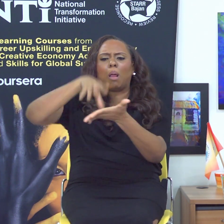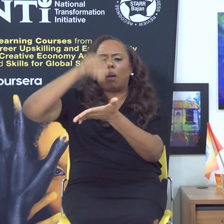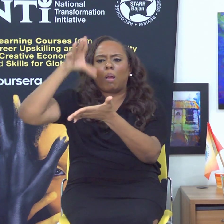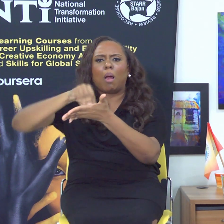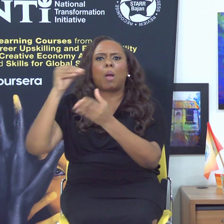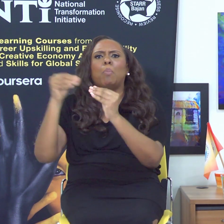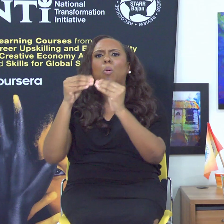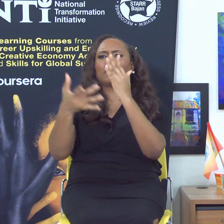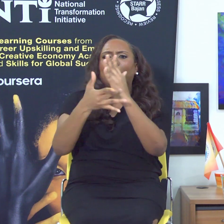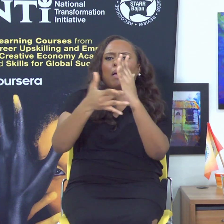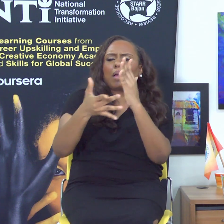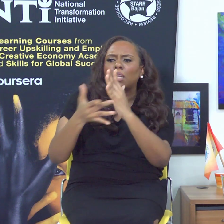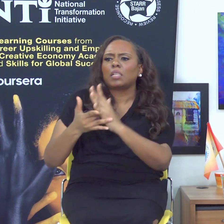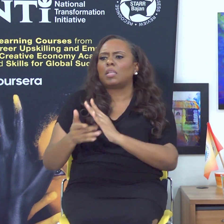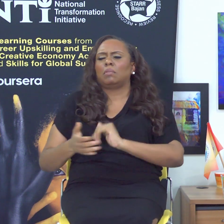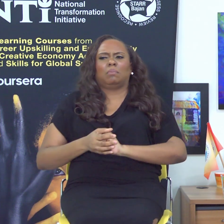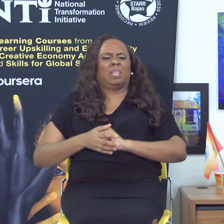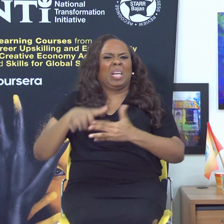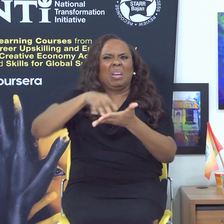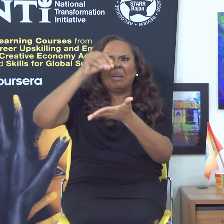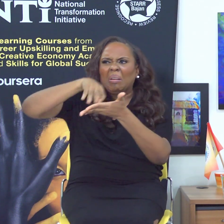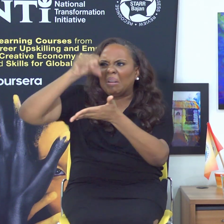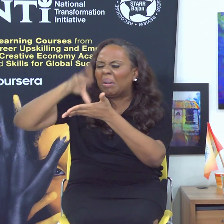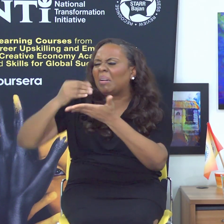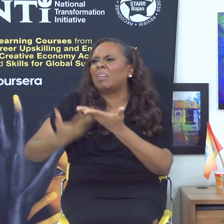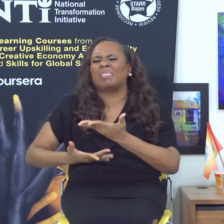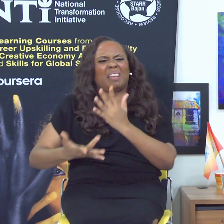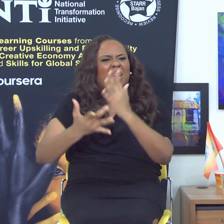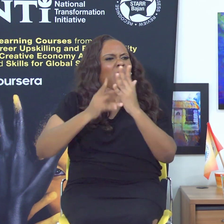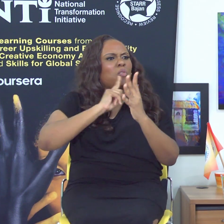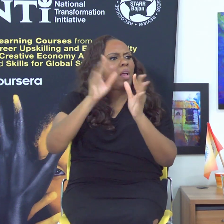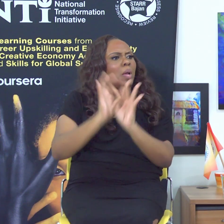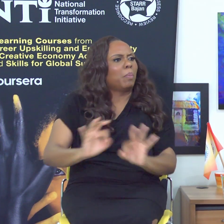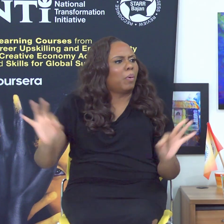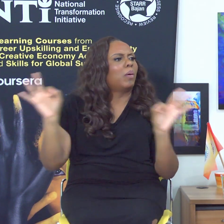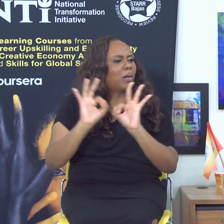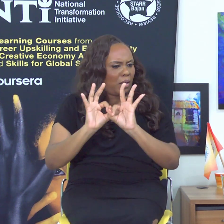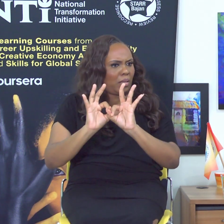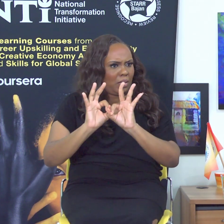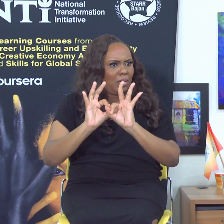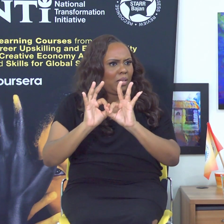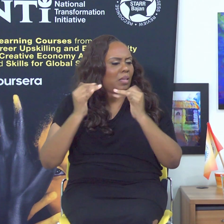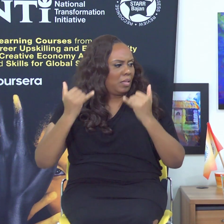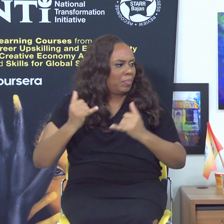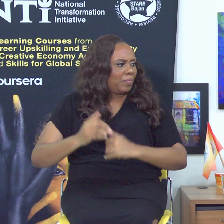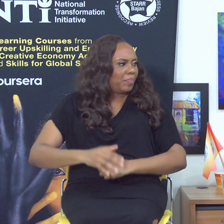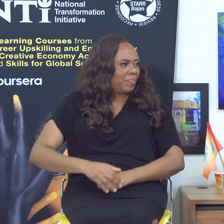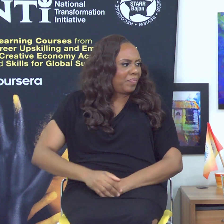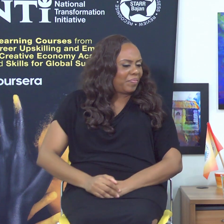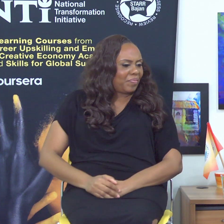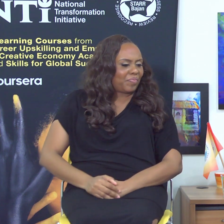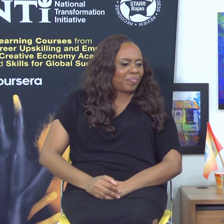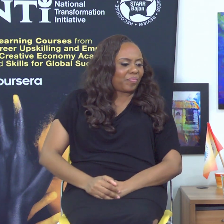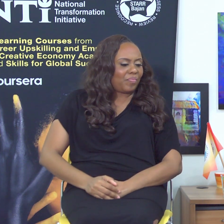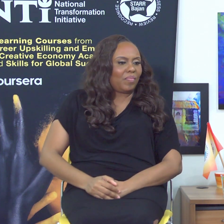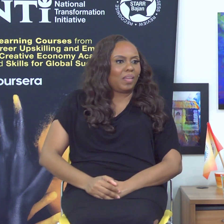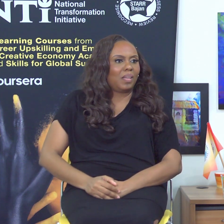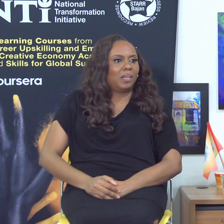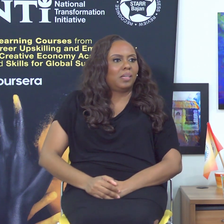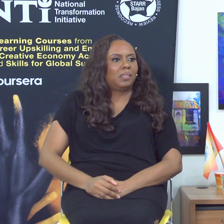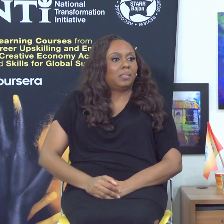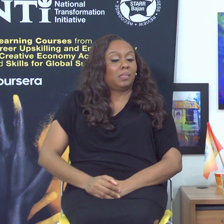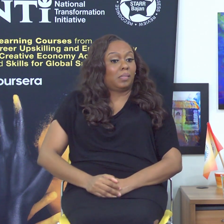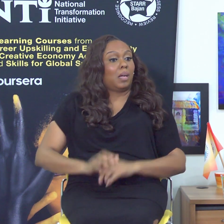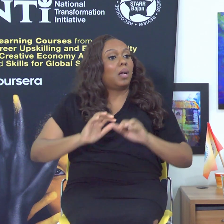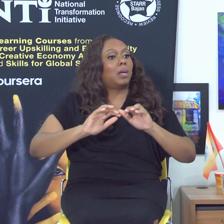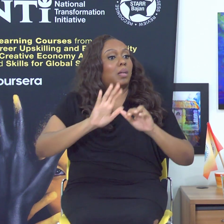savvy, get online and live in the digital world that exists now. How did your degree help you, and